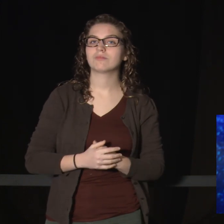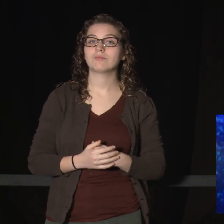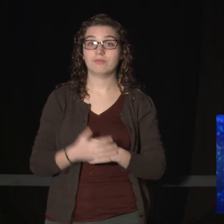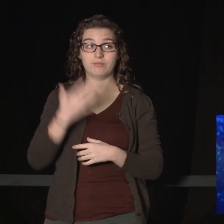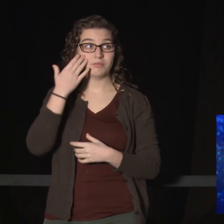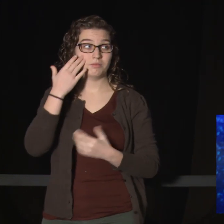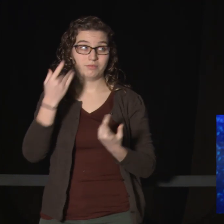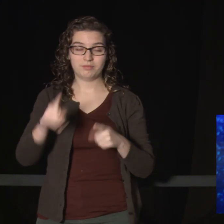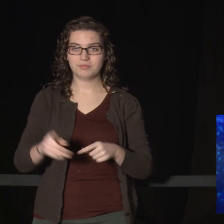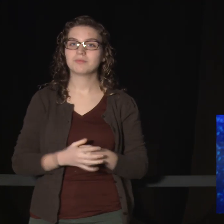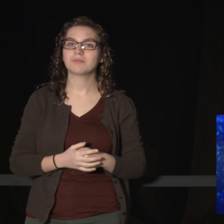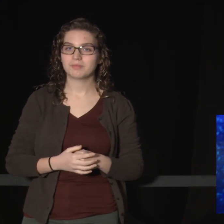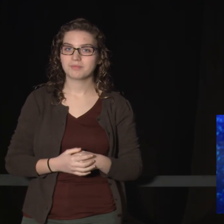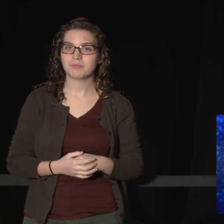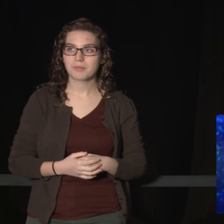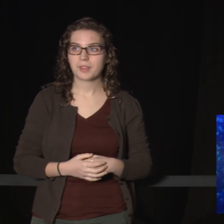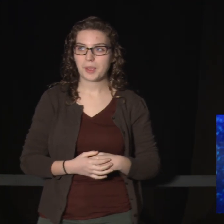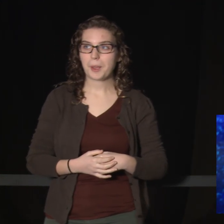happened.